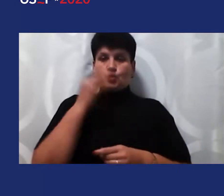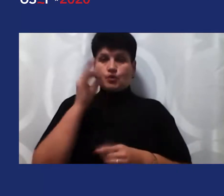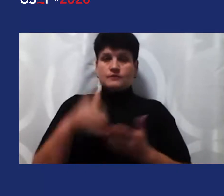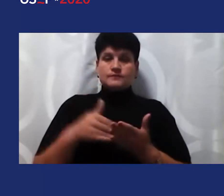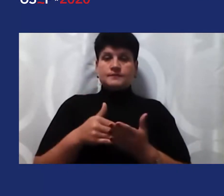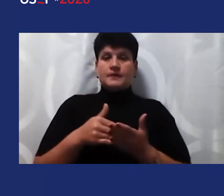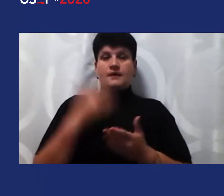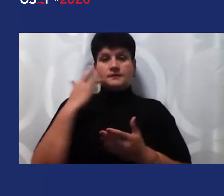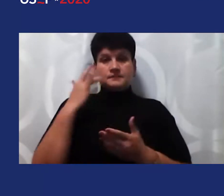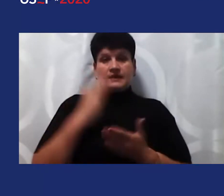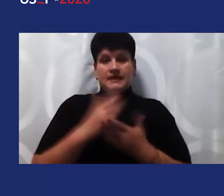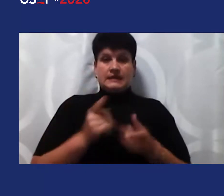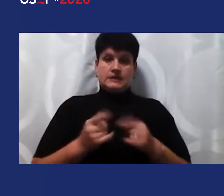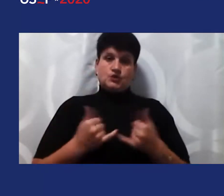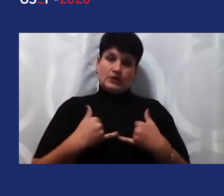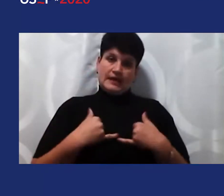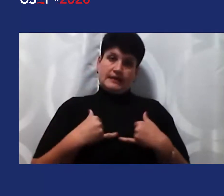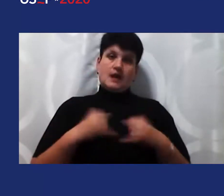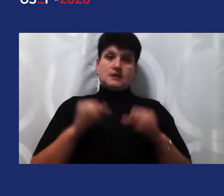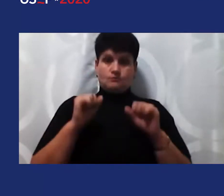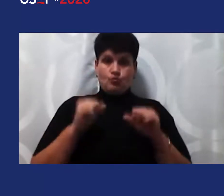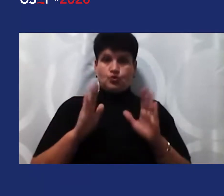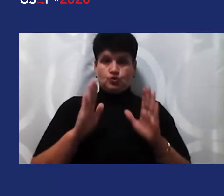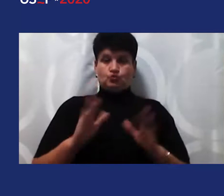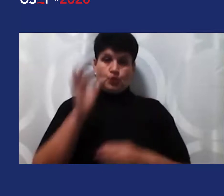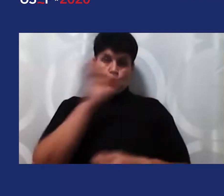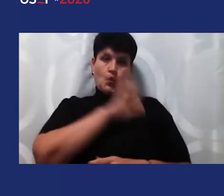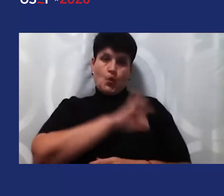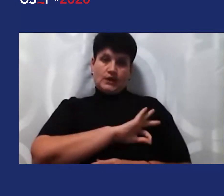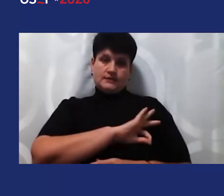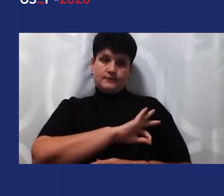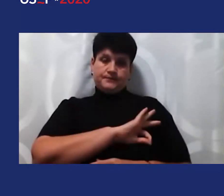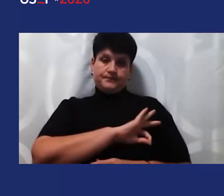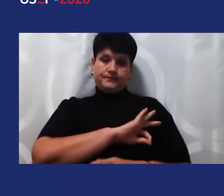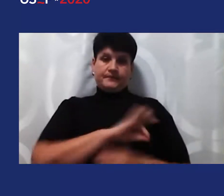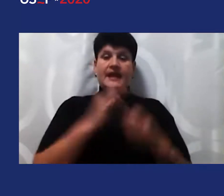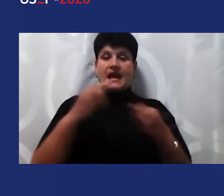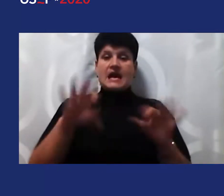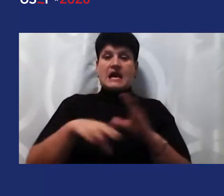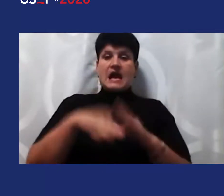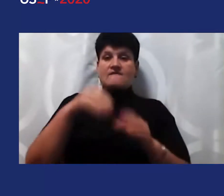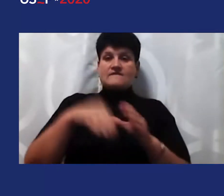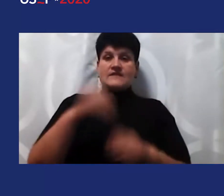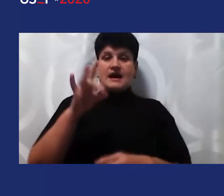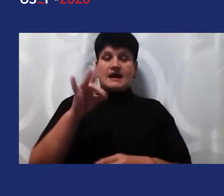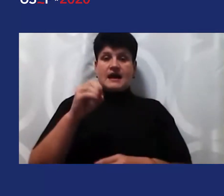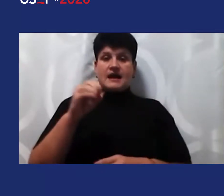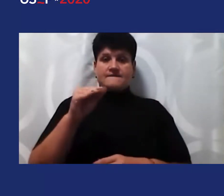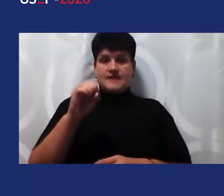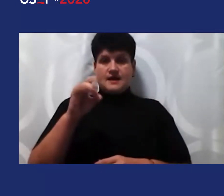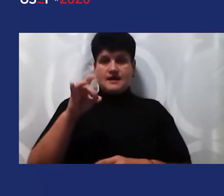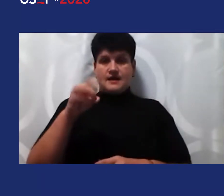one political party, and thus the American experience would be quite useful for us.